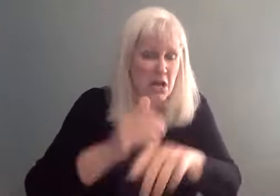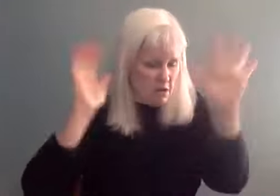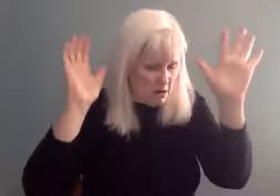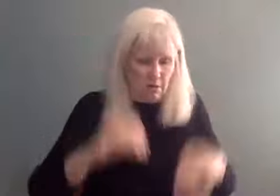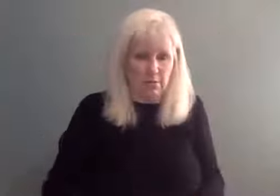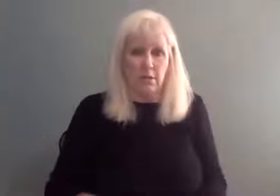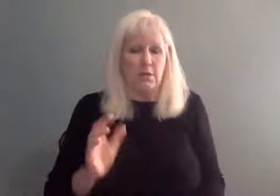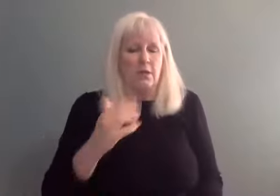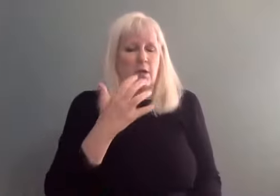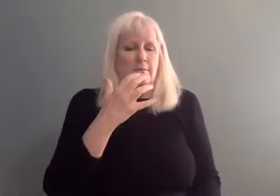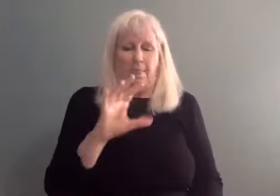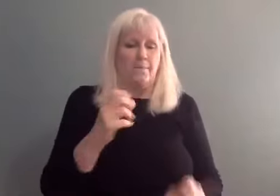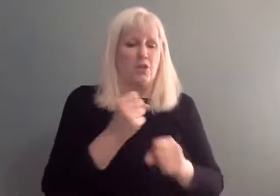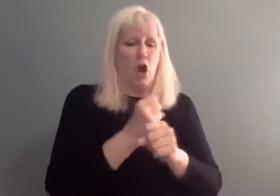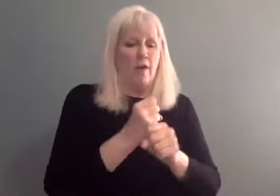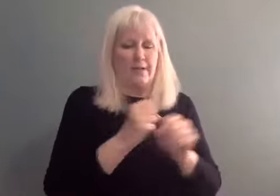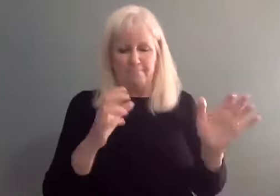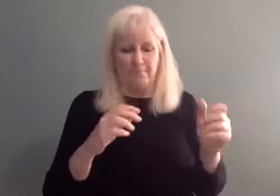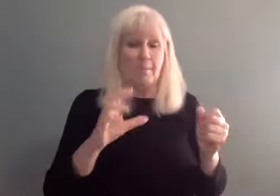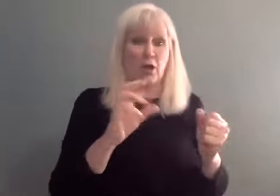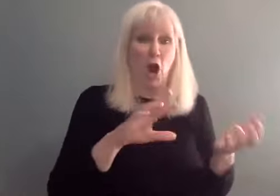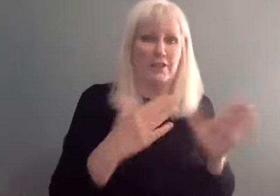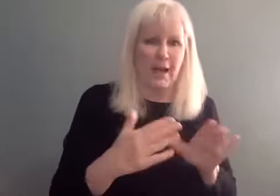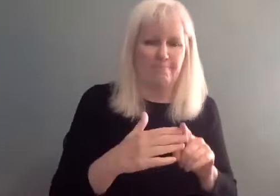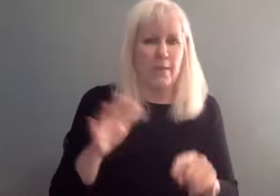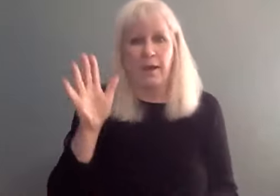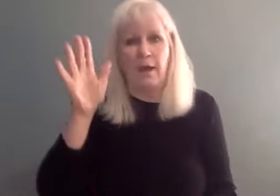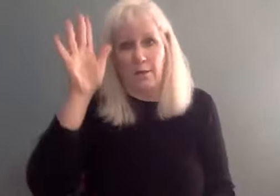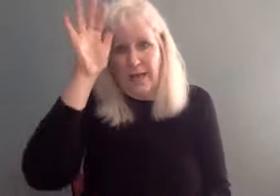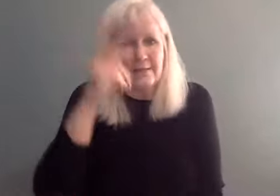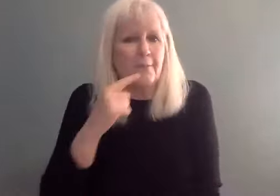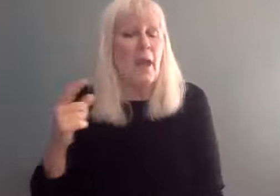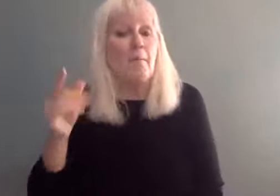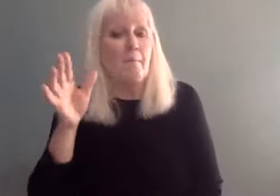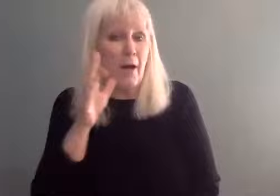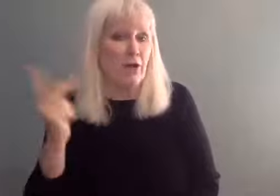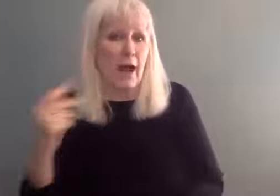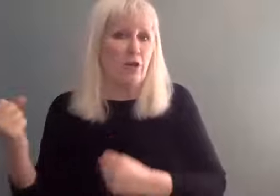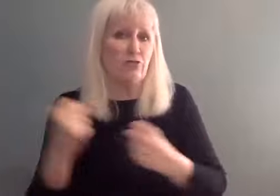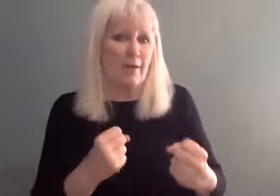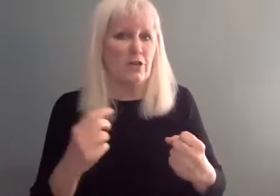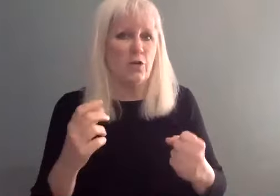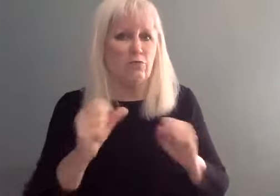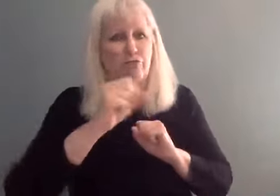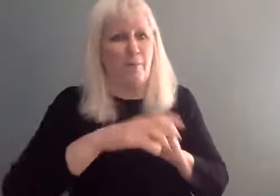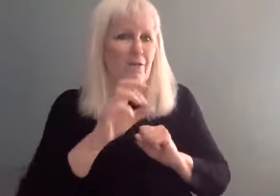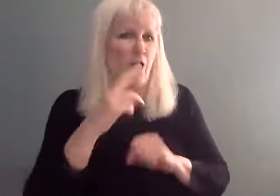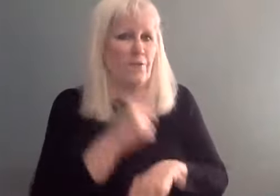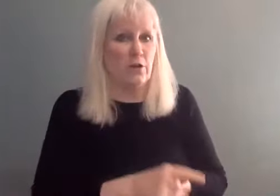and Jill was there and my car died. And my dad said, your mother and I are driving you out of car. My dad was free to be a dad again.